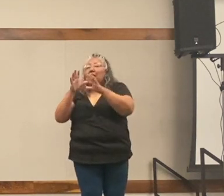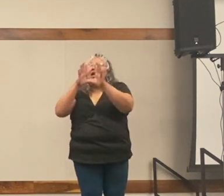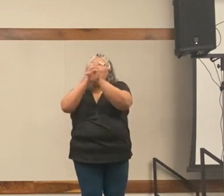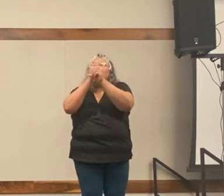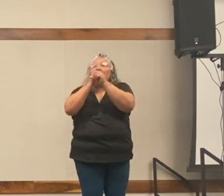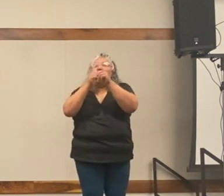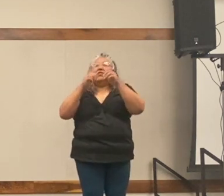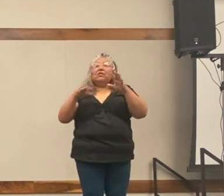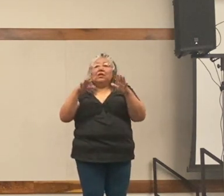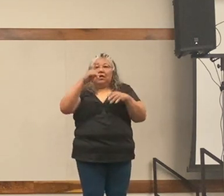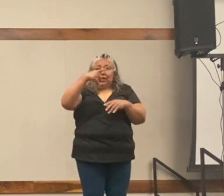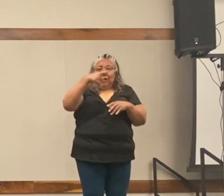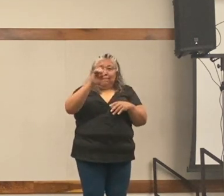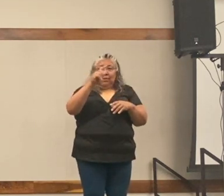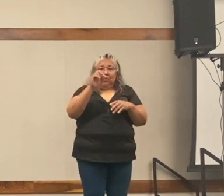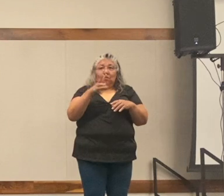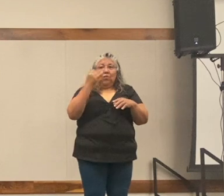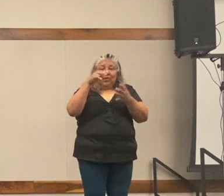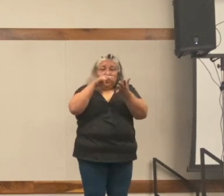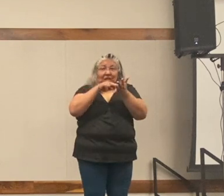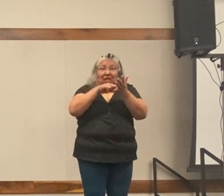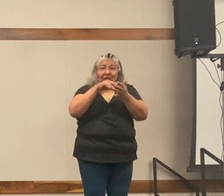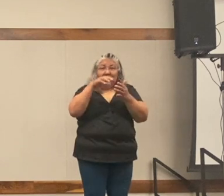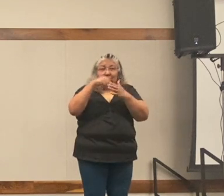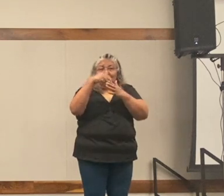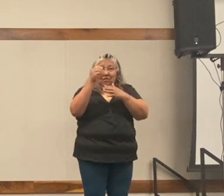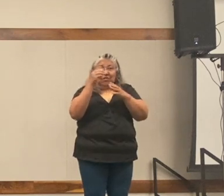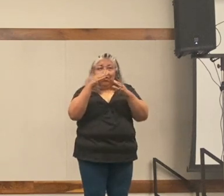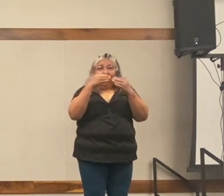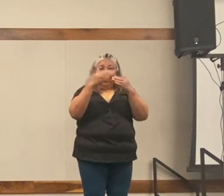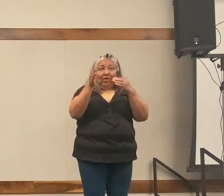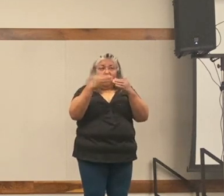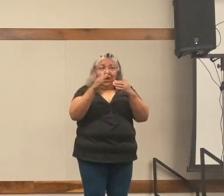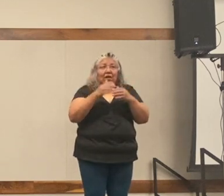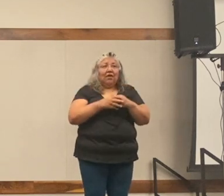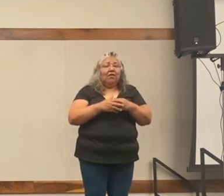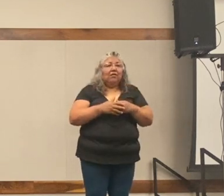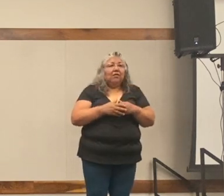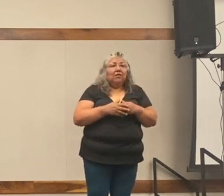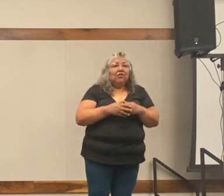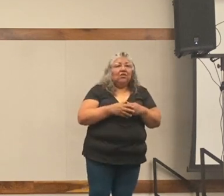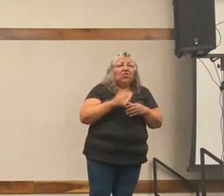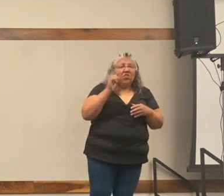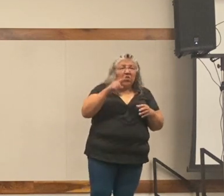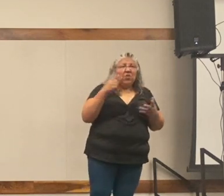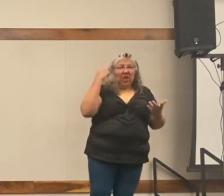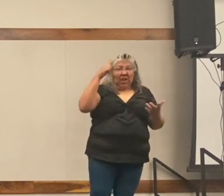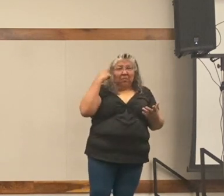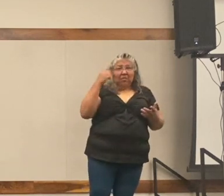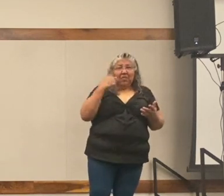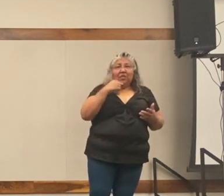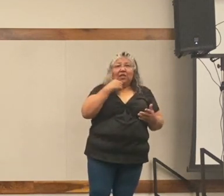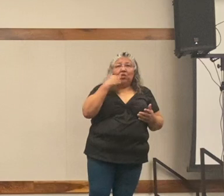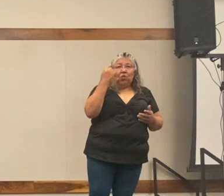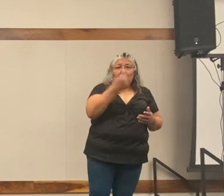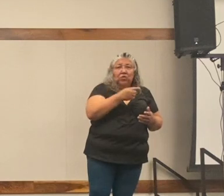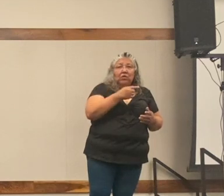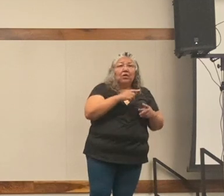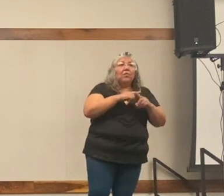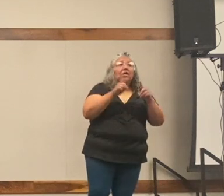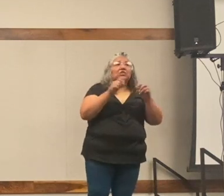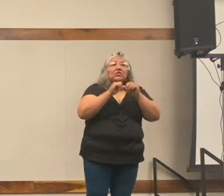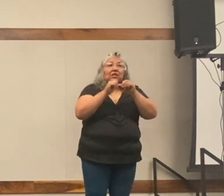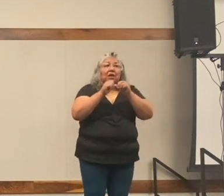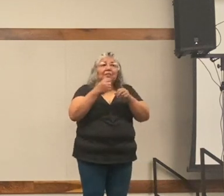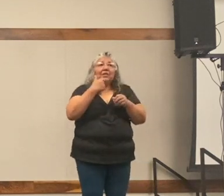and announced that Peter was standing at the outer gate. "You're out of your mind," they told her, but she